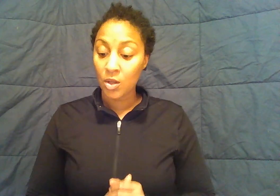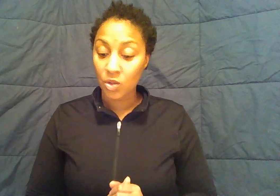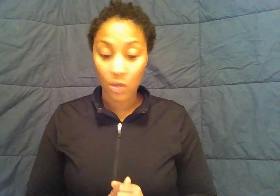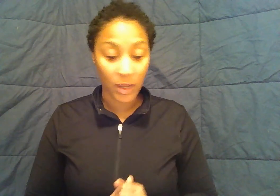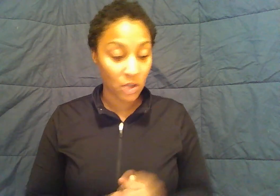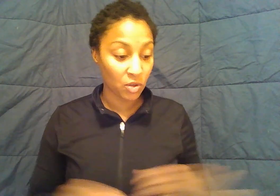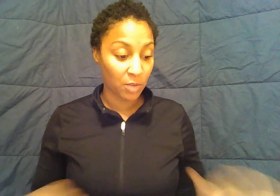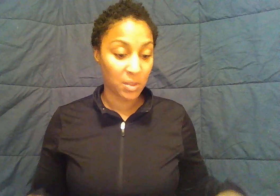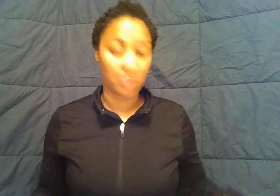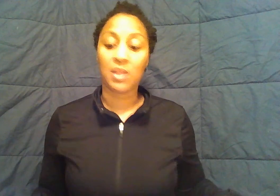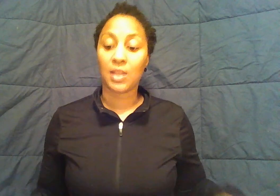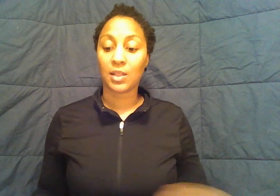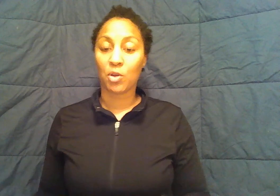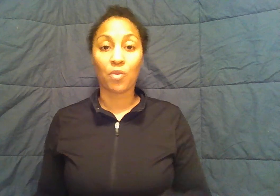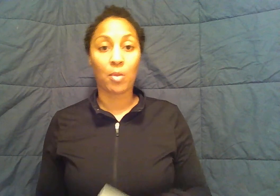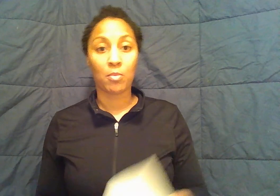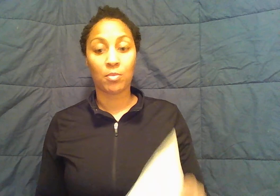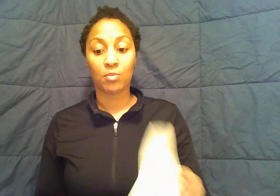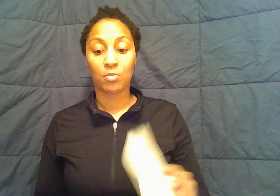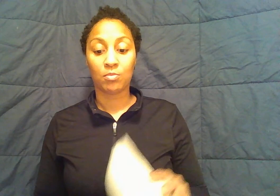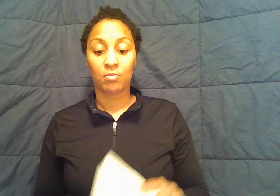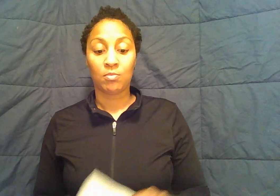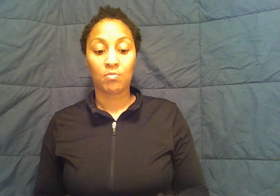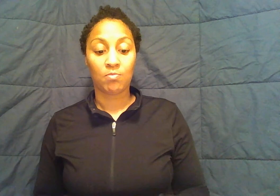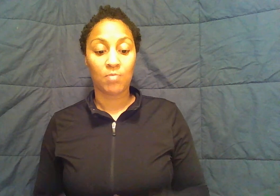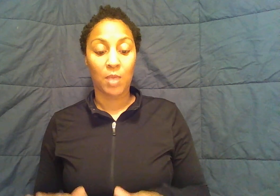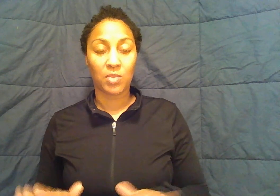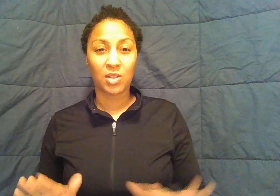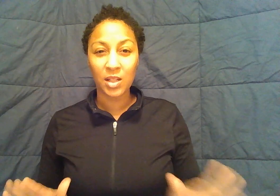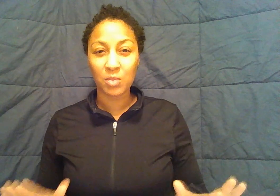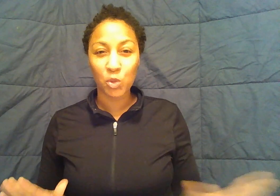so I guess you'll give me some insight to let me know if I'm still needing some